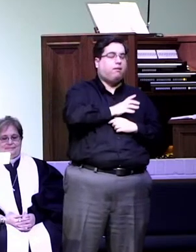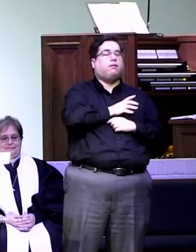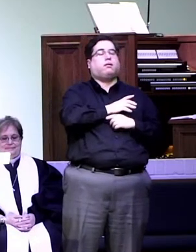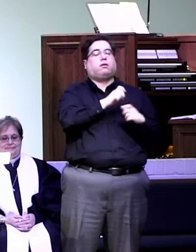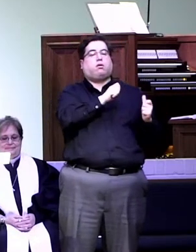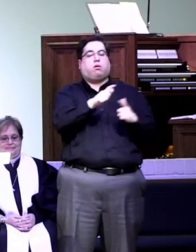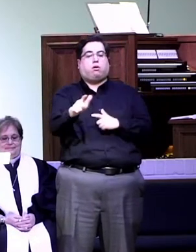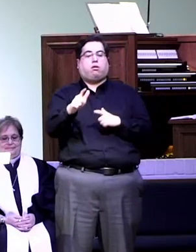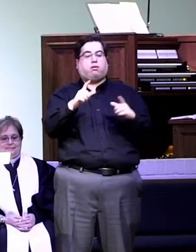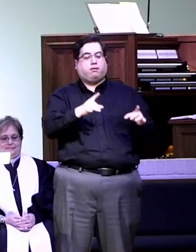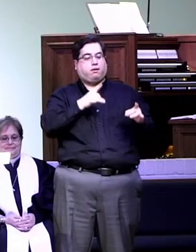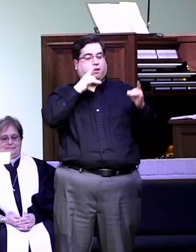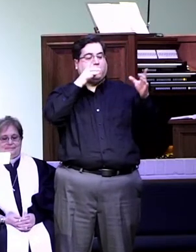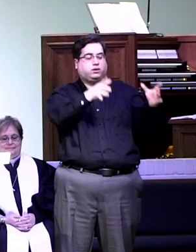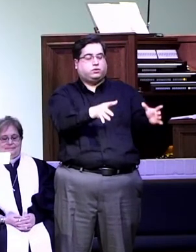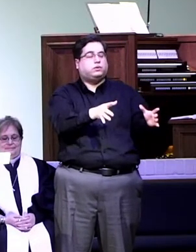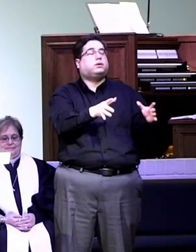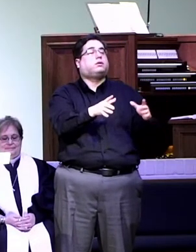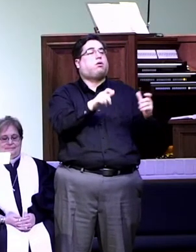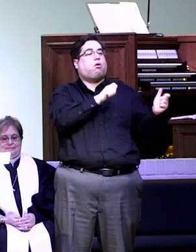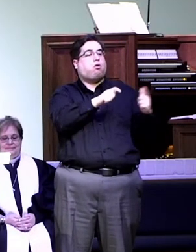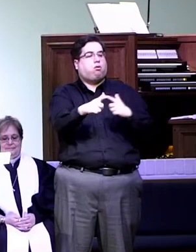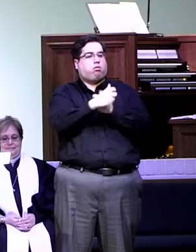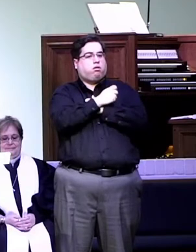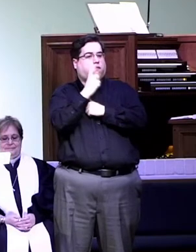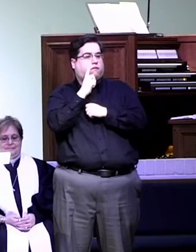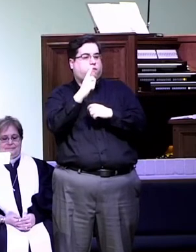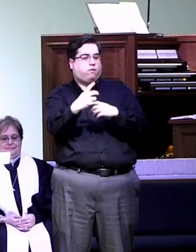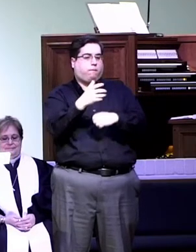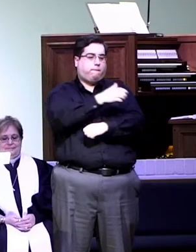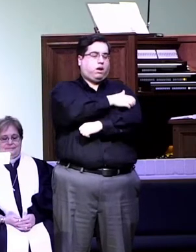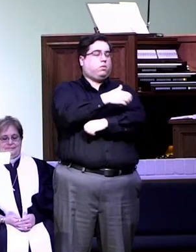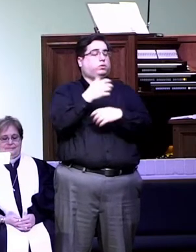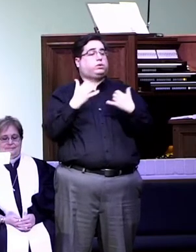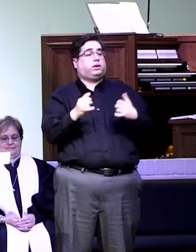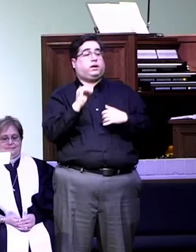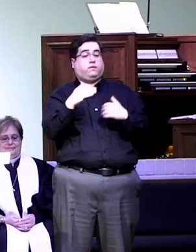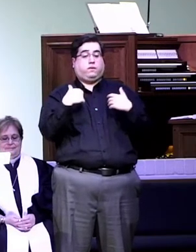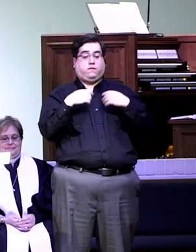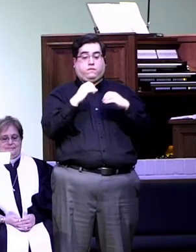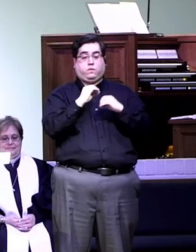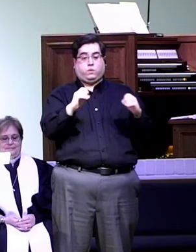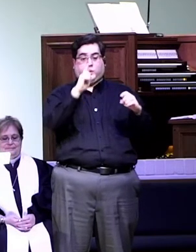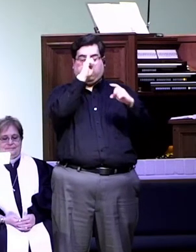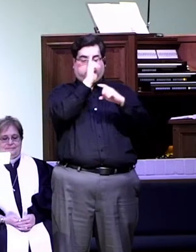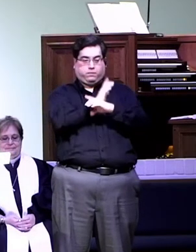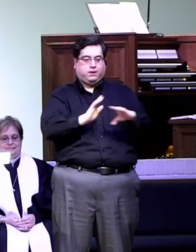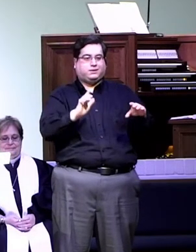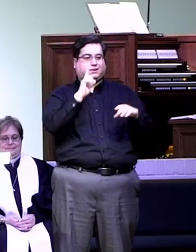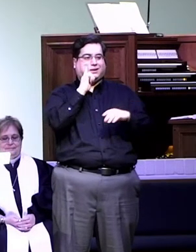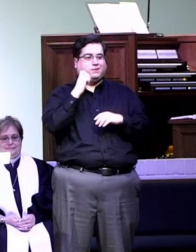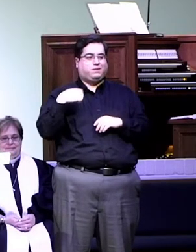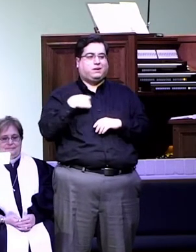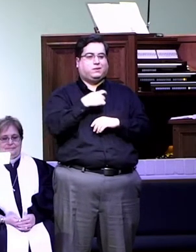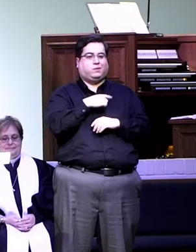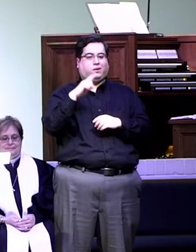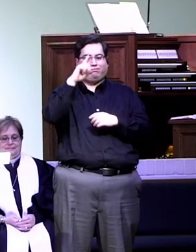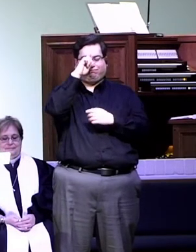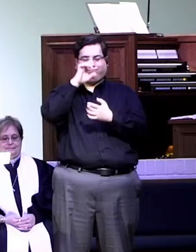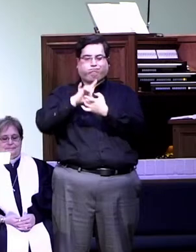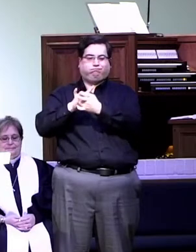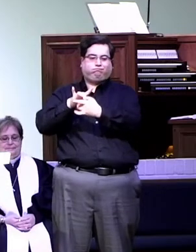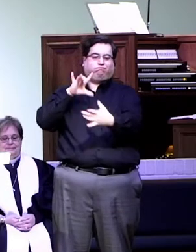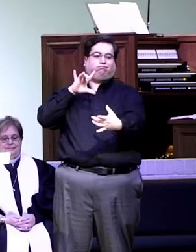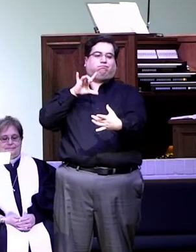for power. Today, if we have no peace, it is because we've forgotten that we belong to